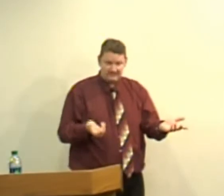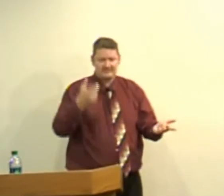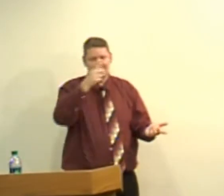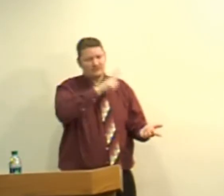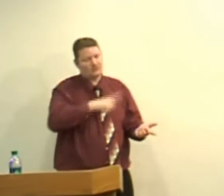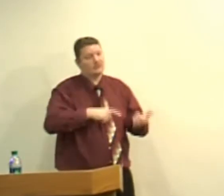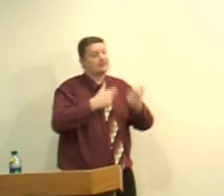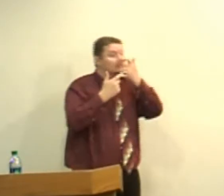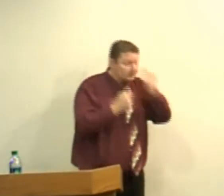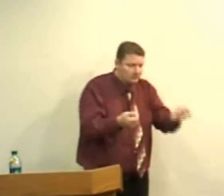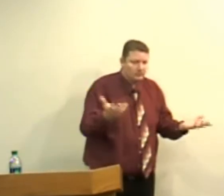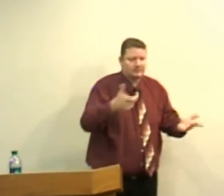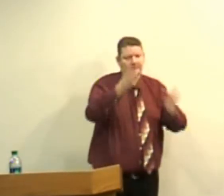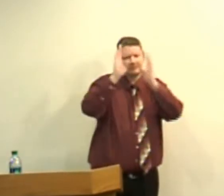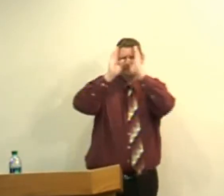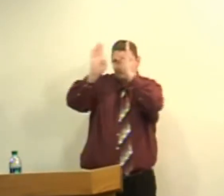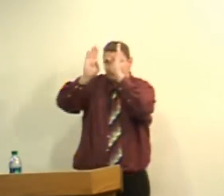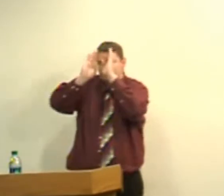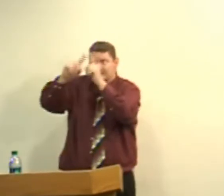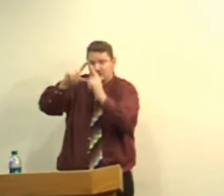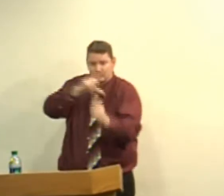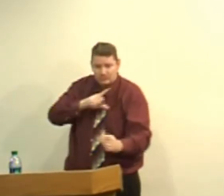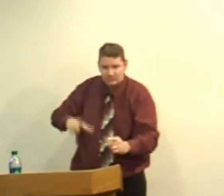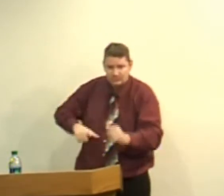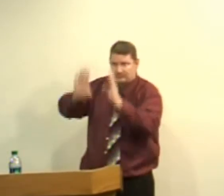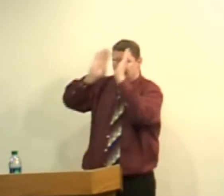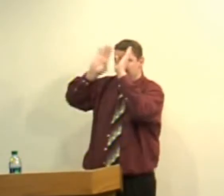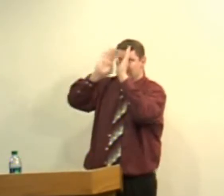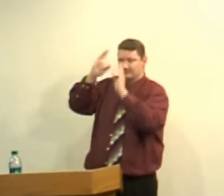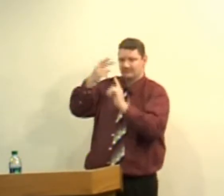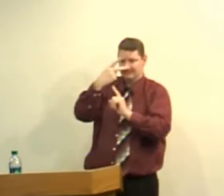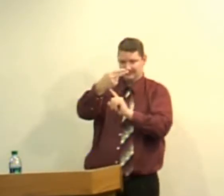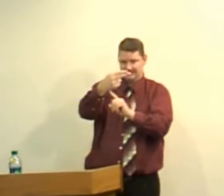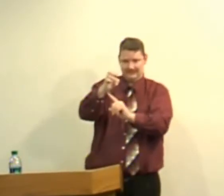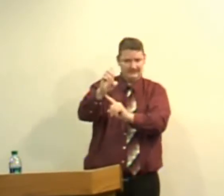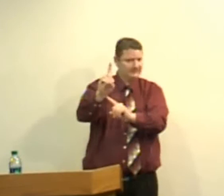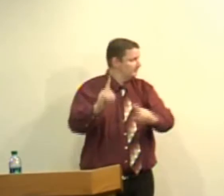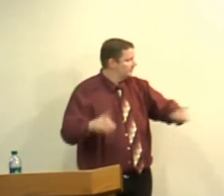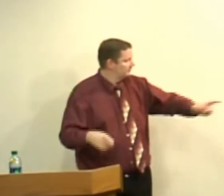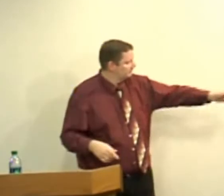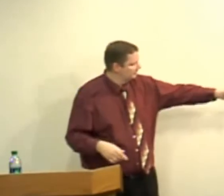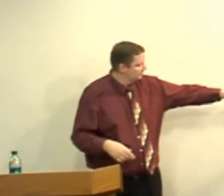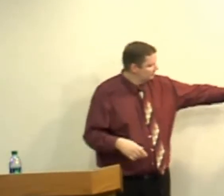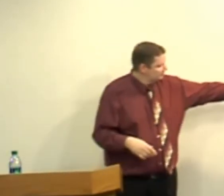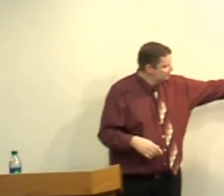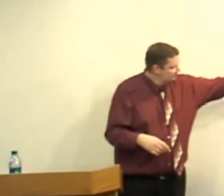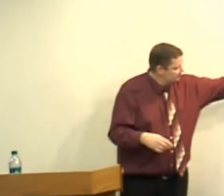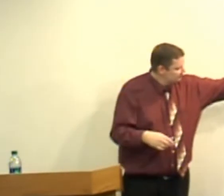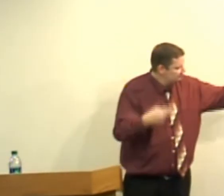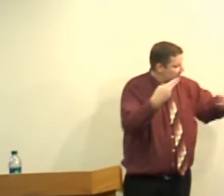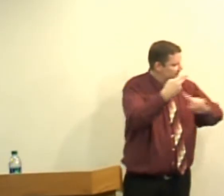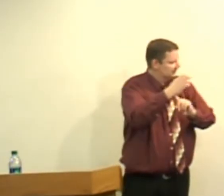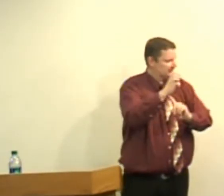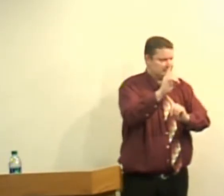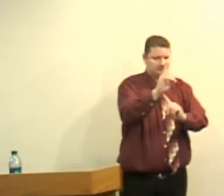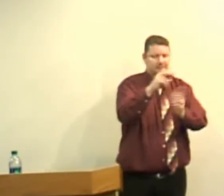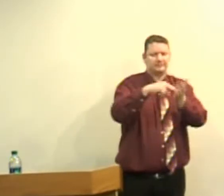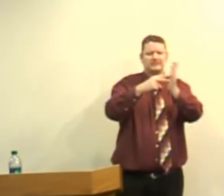sacrifices they've got. Or is that over listening, obeying? So, this is, to heed,